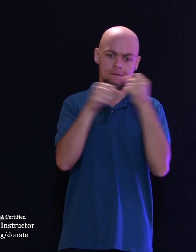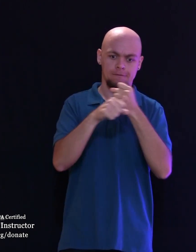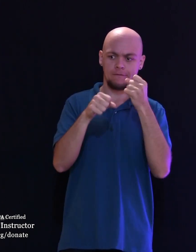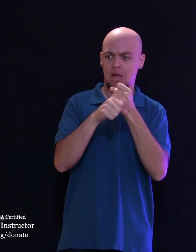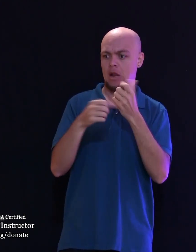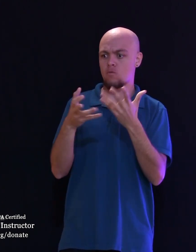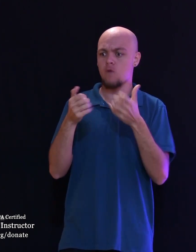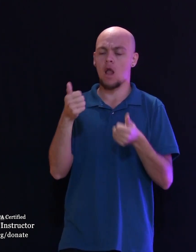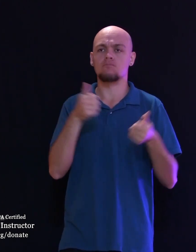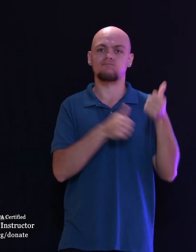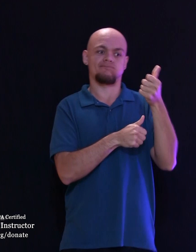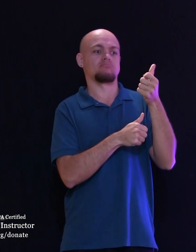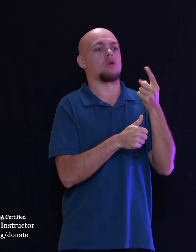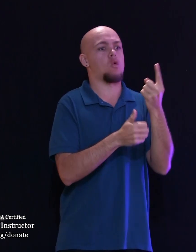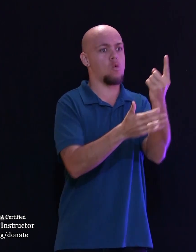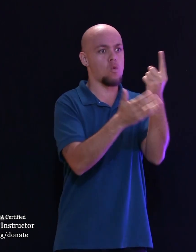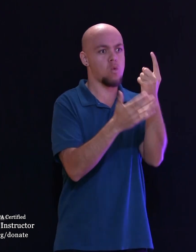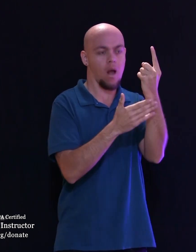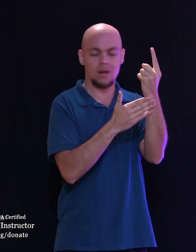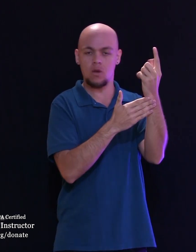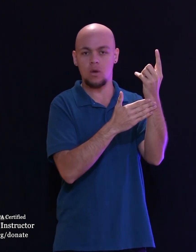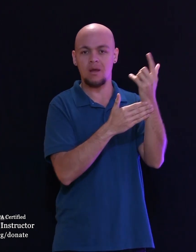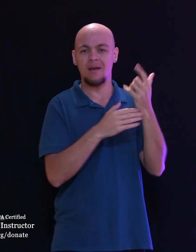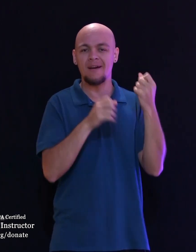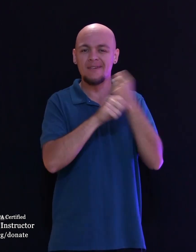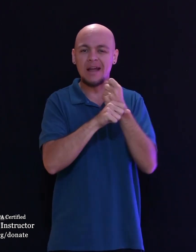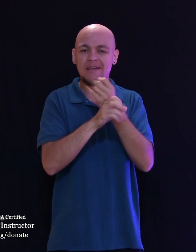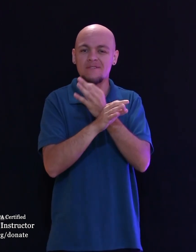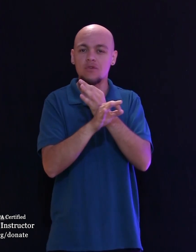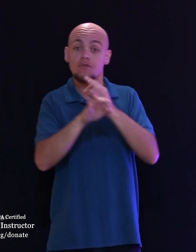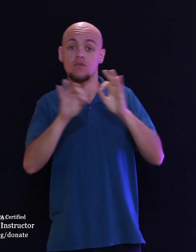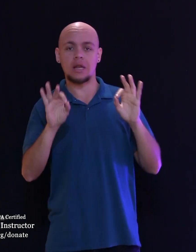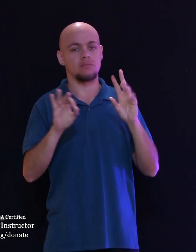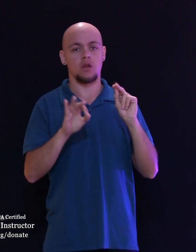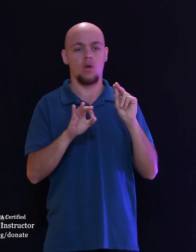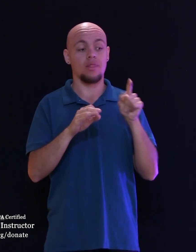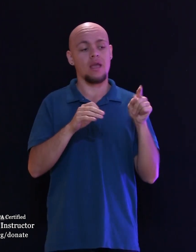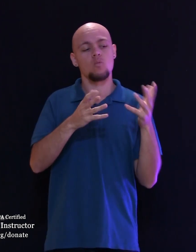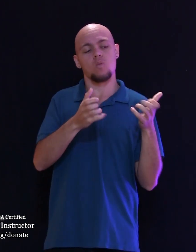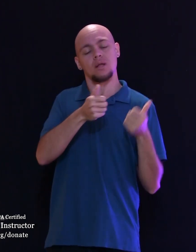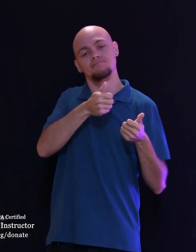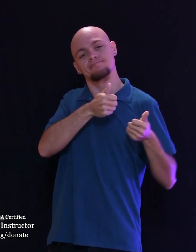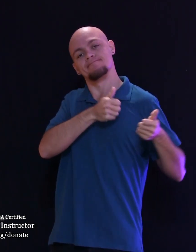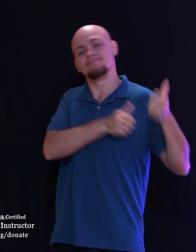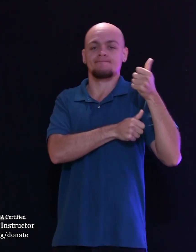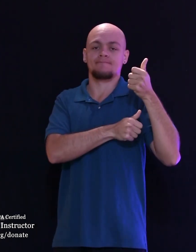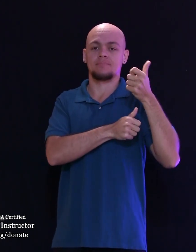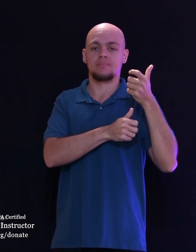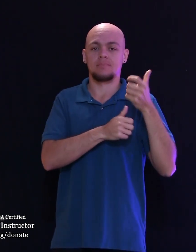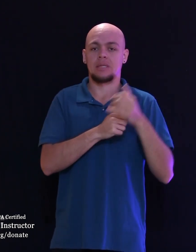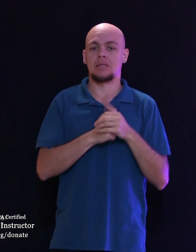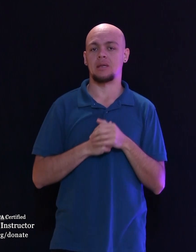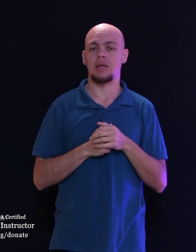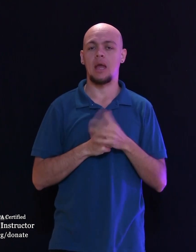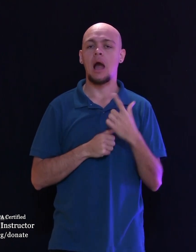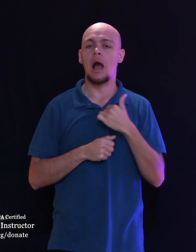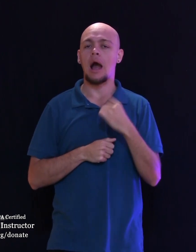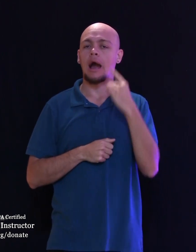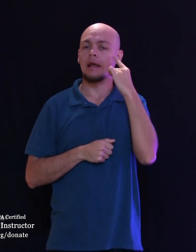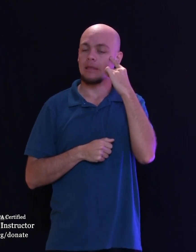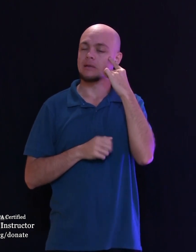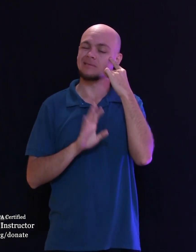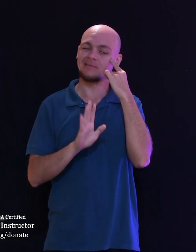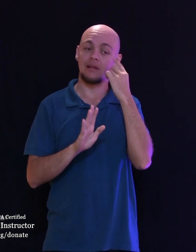fighting for preeminence for one. They're not fighting for religious freedom. They're fighting for religious preeminence. I think it's